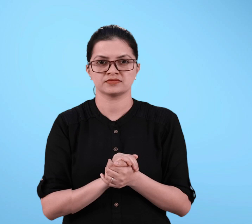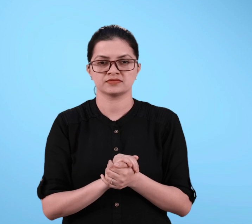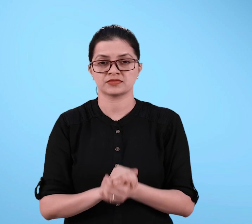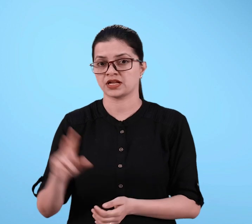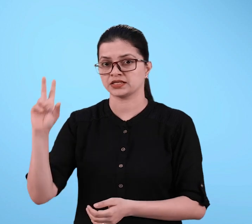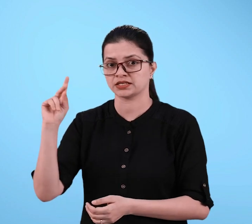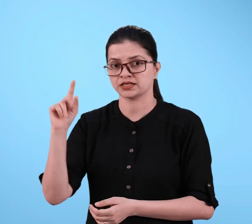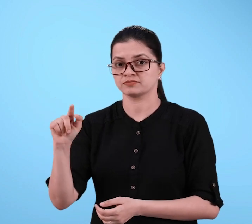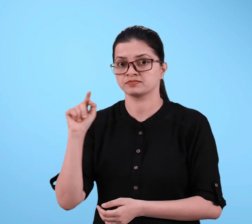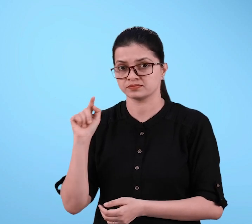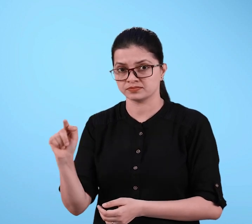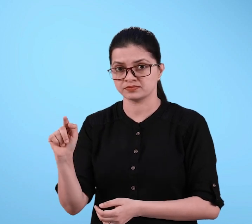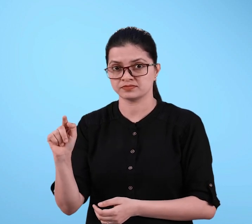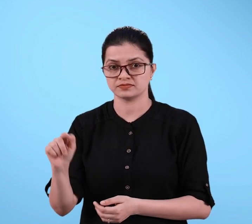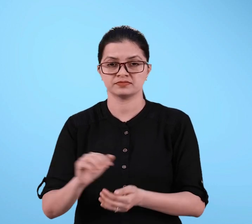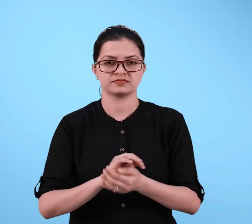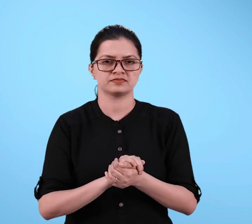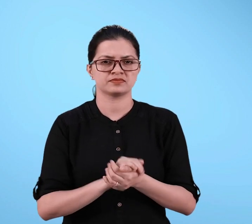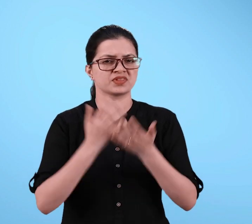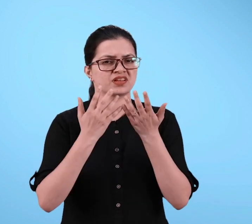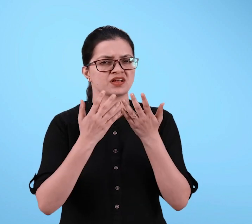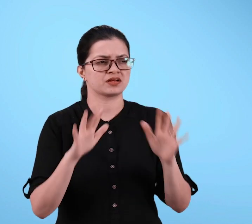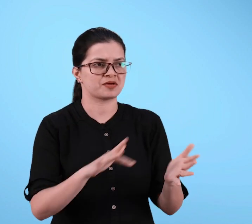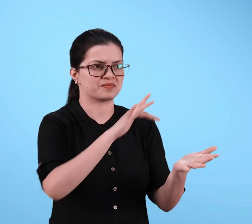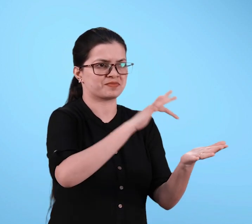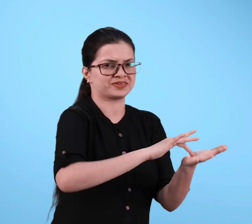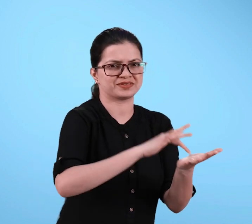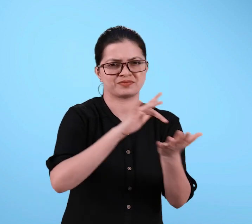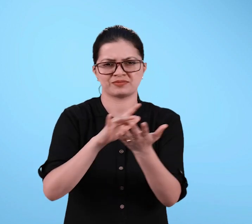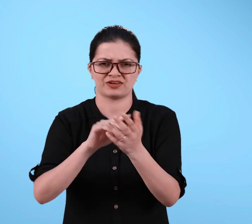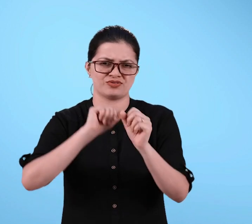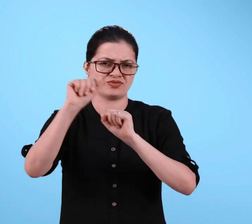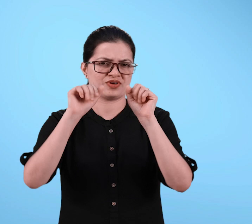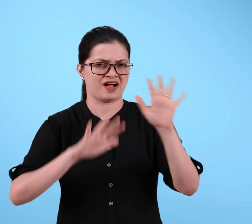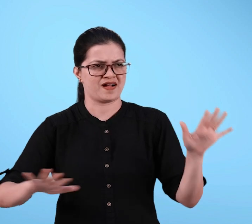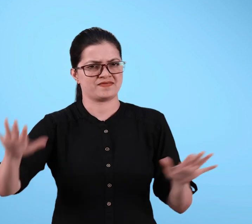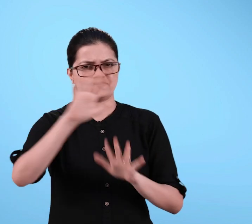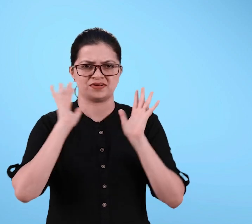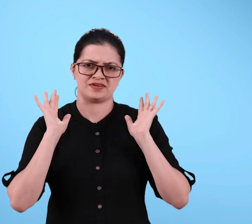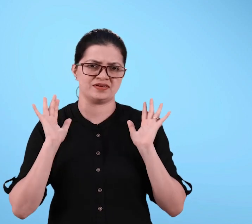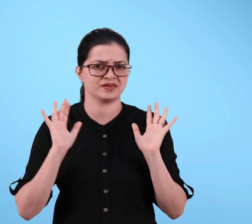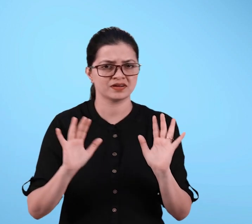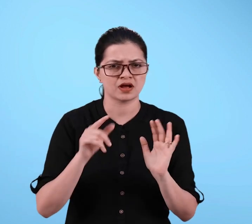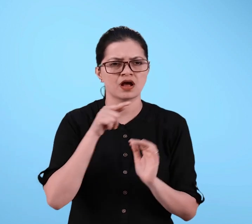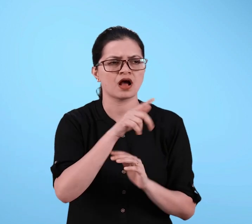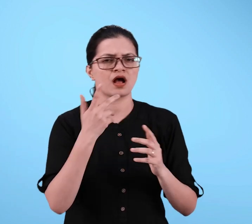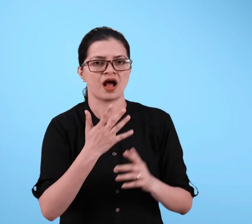If any 2. crop is grown in your region for Find out if any crop is grown in your region for obtaining